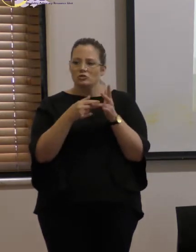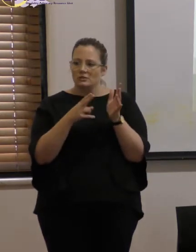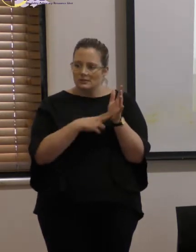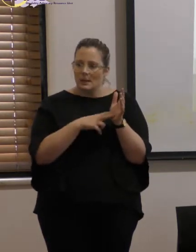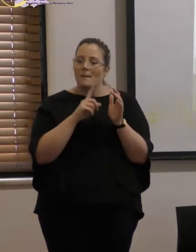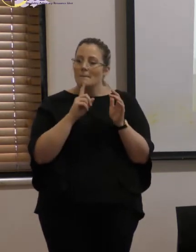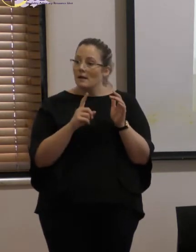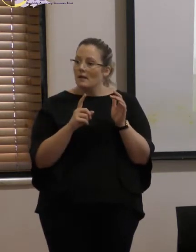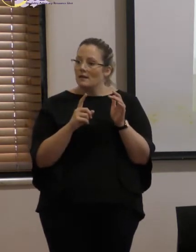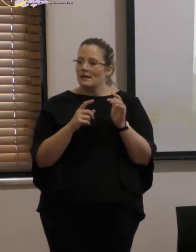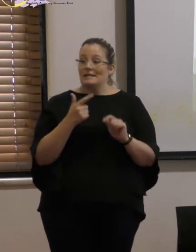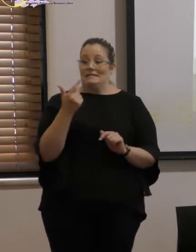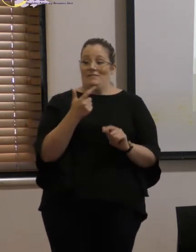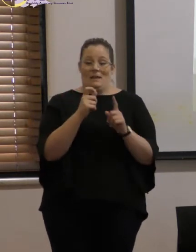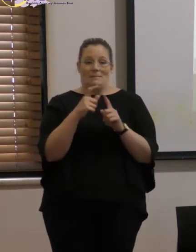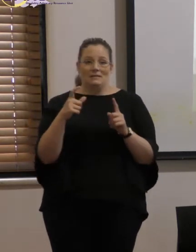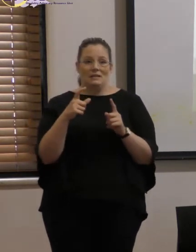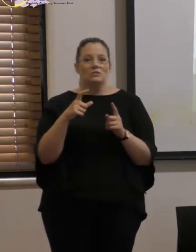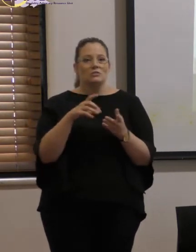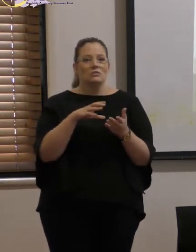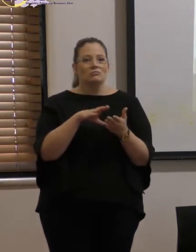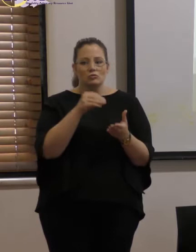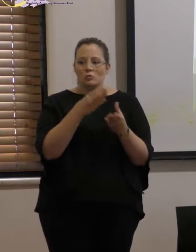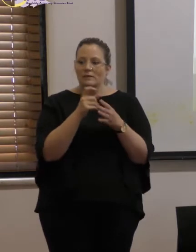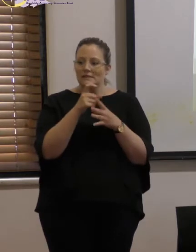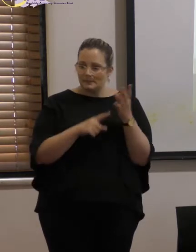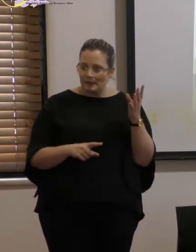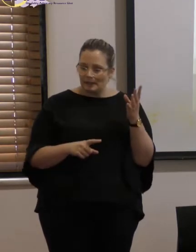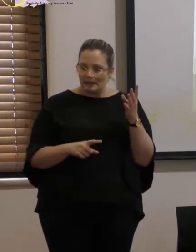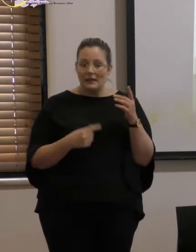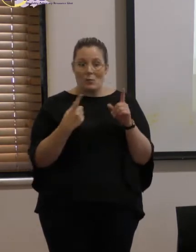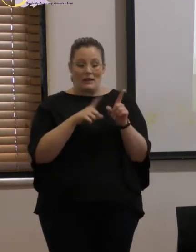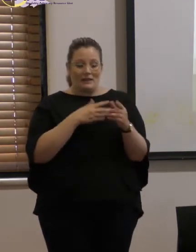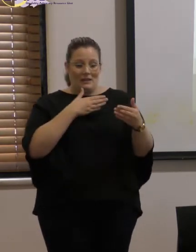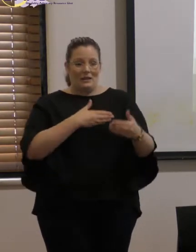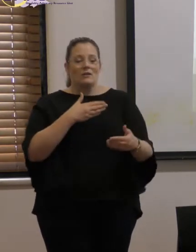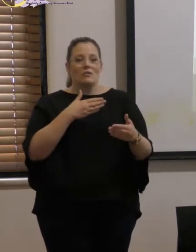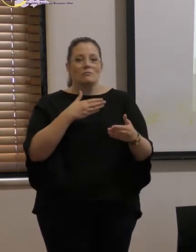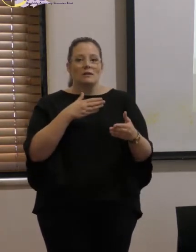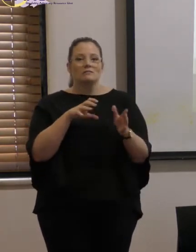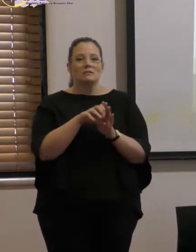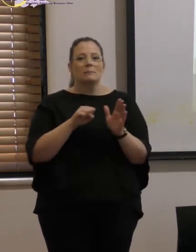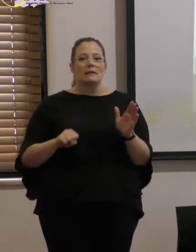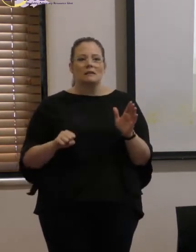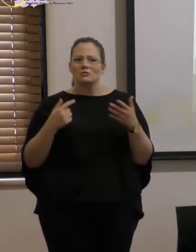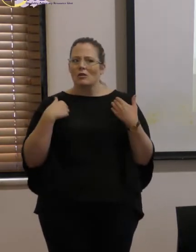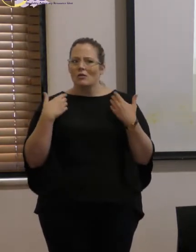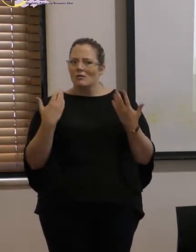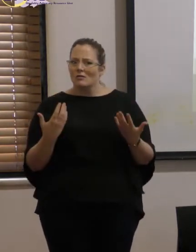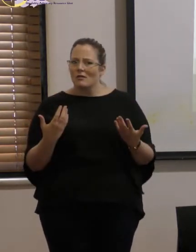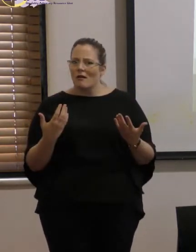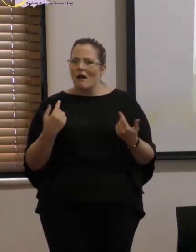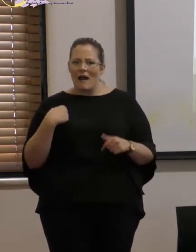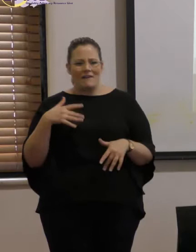last year. So I'm not sure why disability is being clearly seen as something